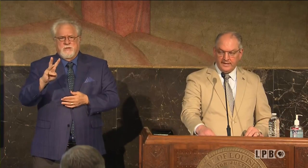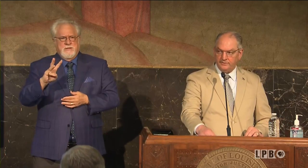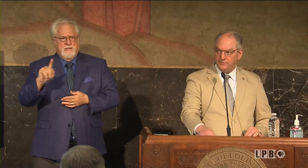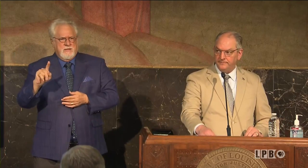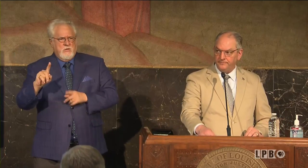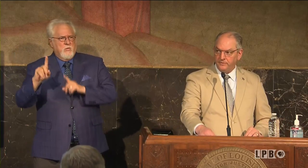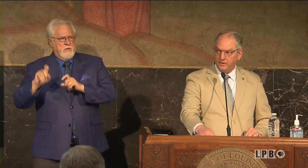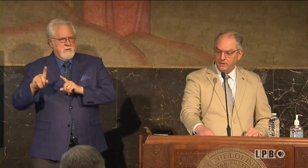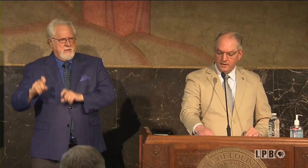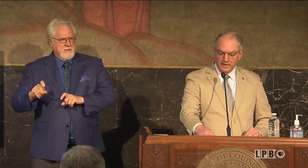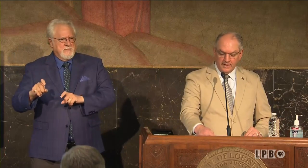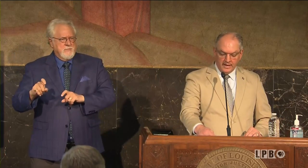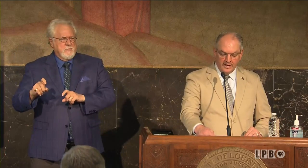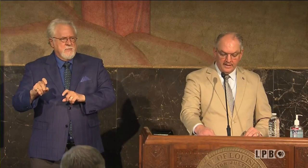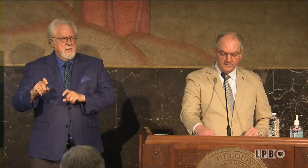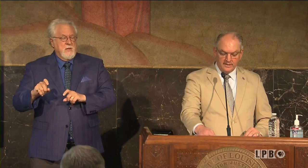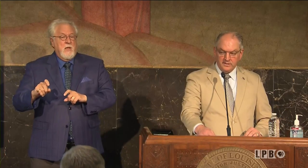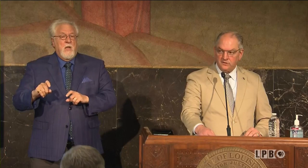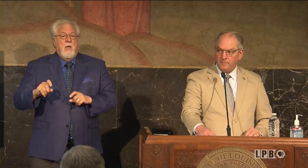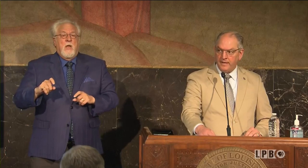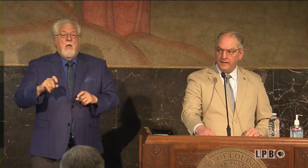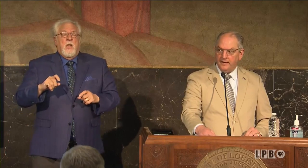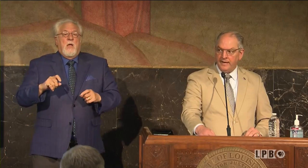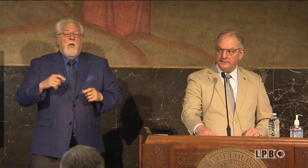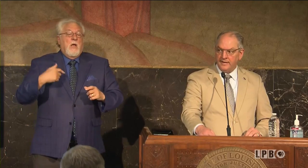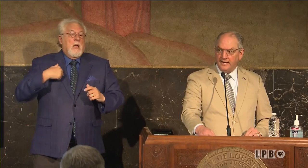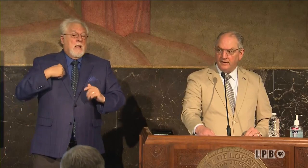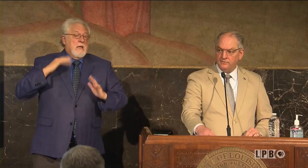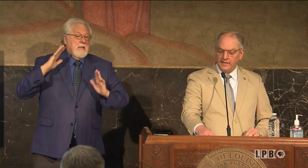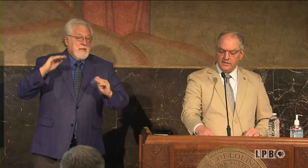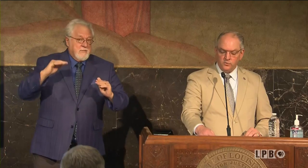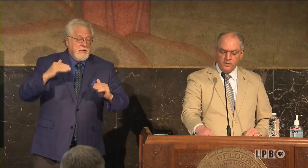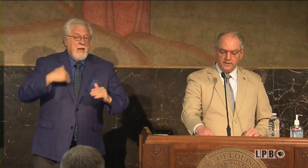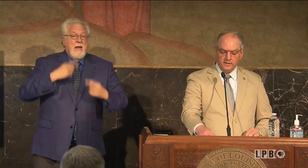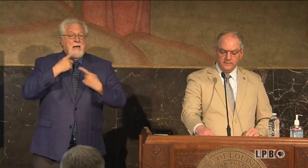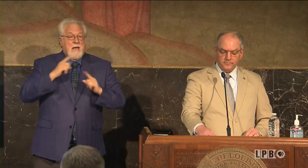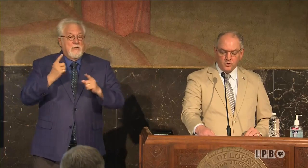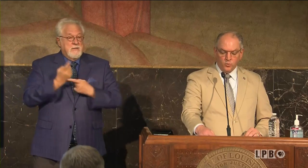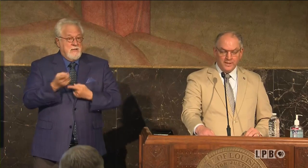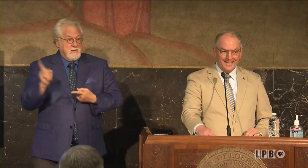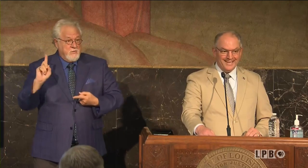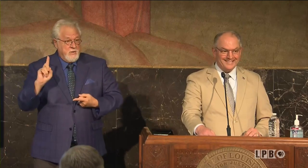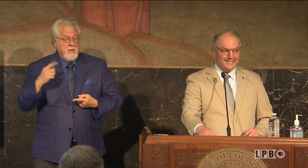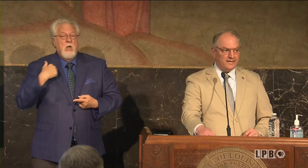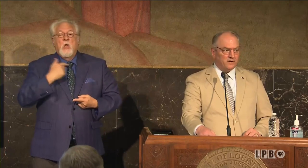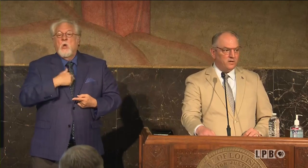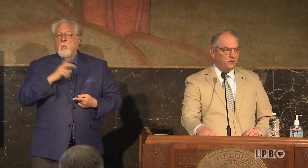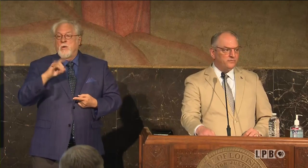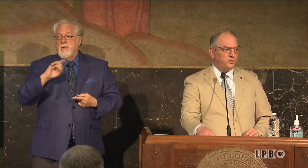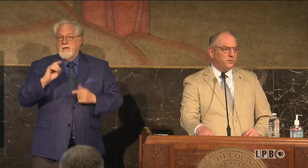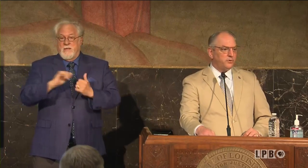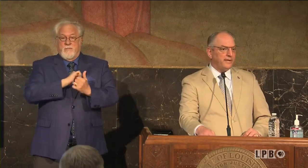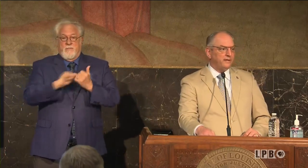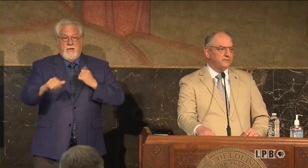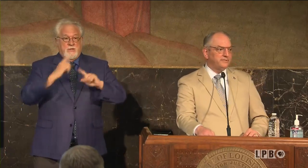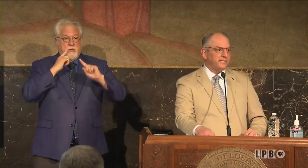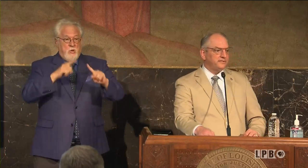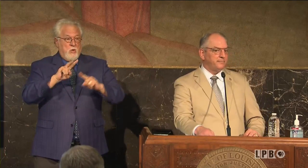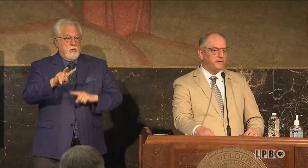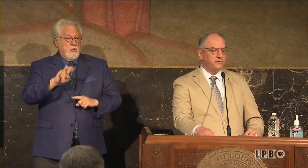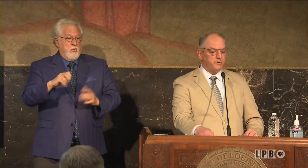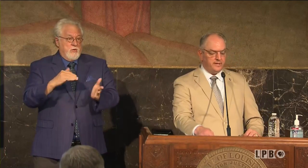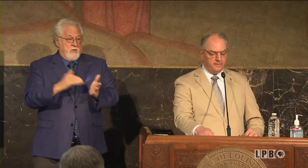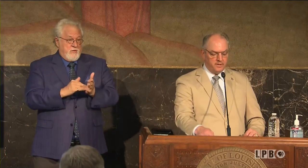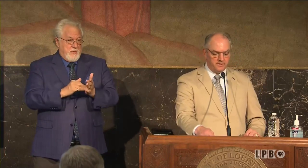12,261 tests. As anticipated and as I announced last week, we did exceed our goal of 200,000